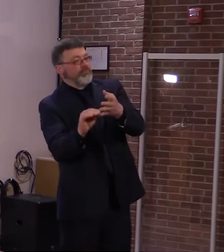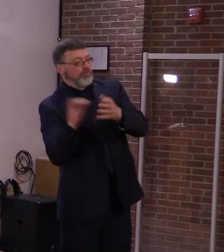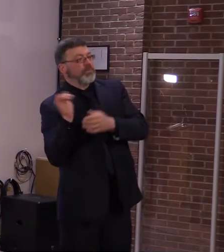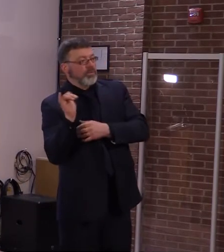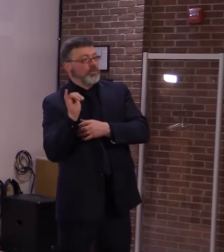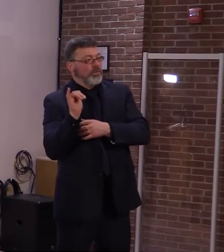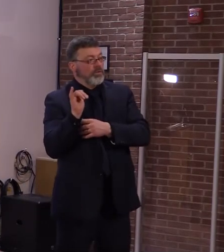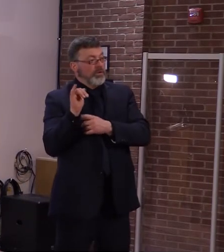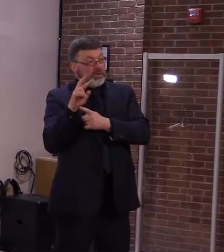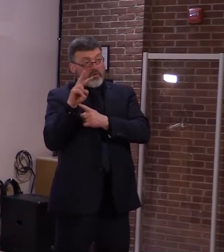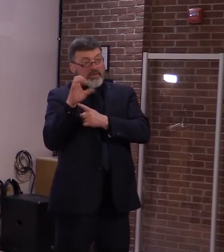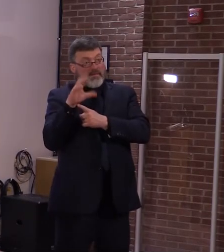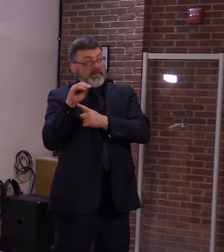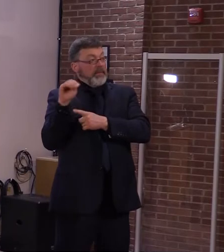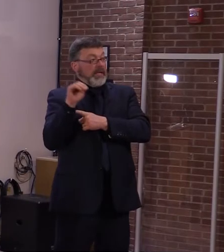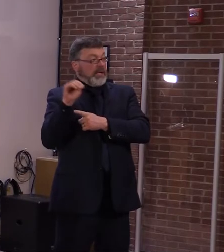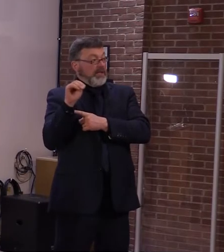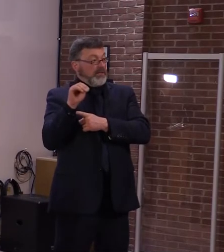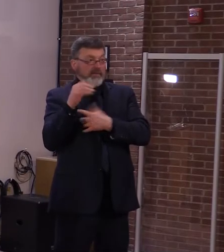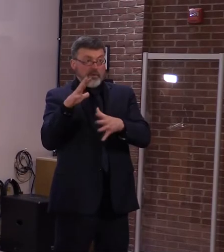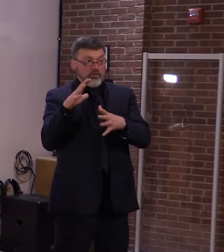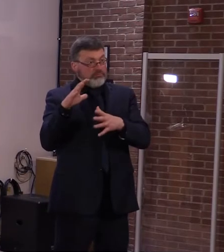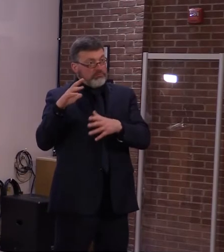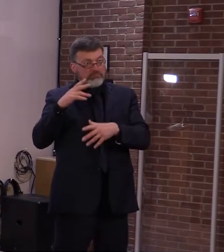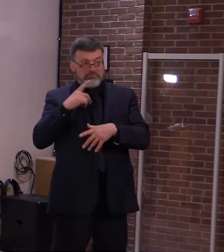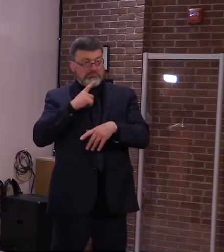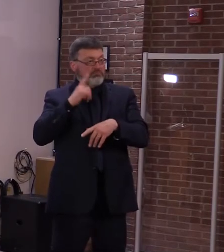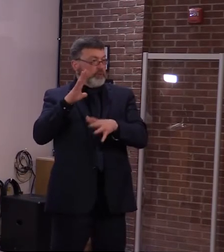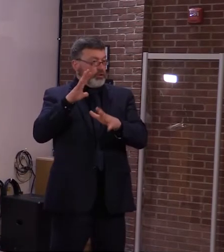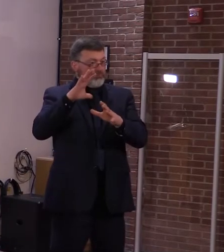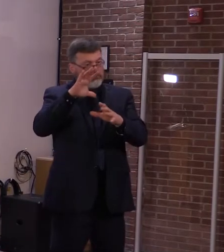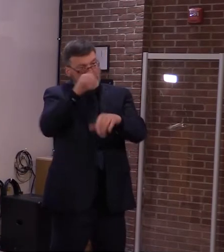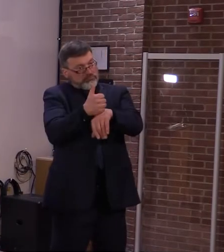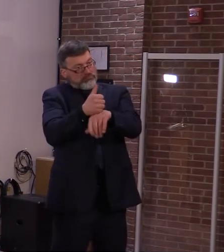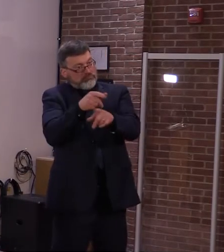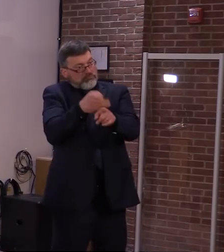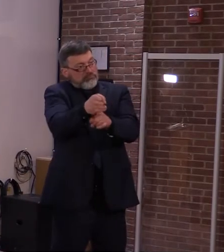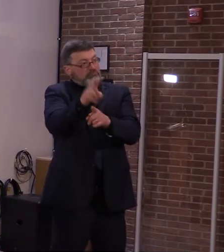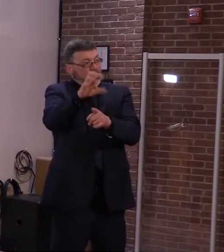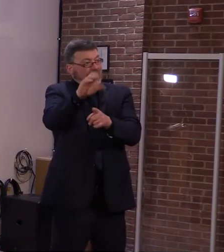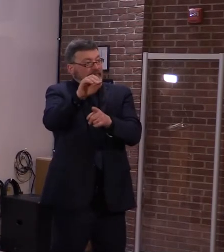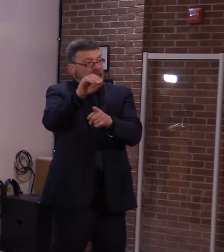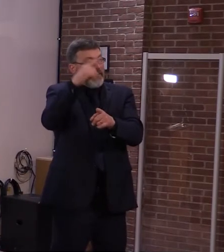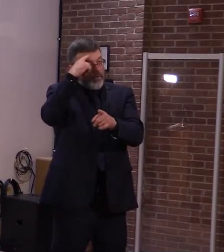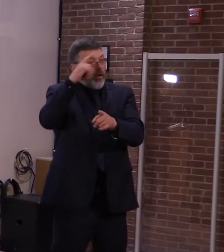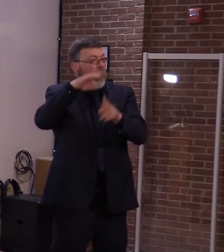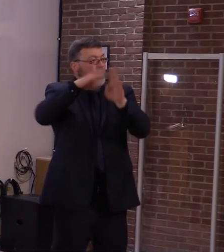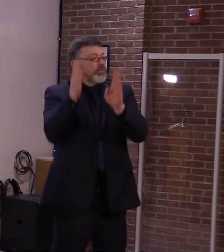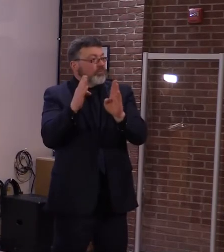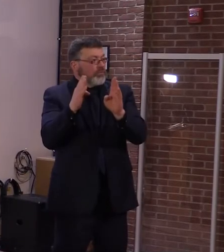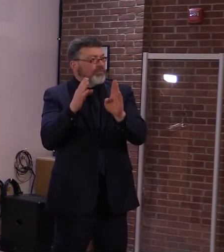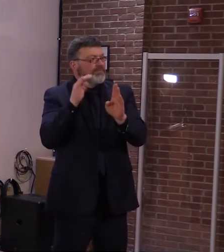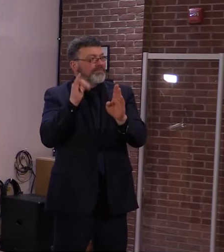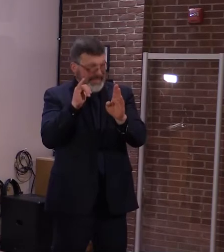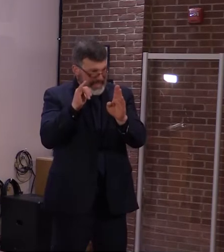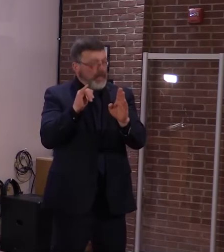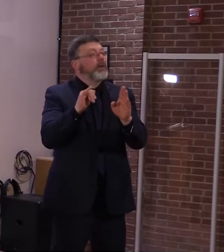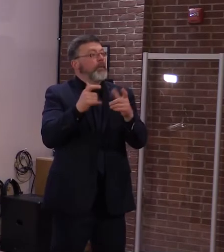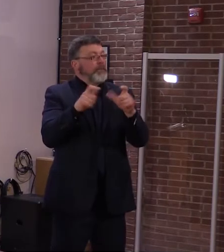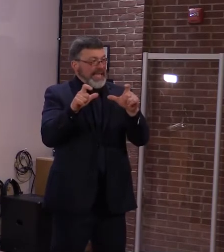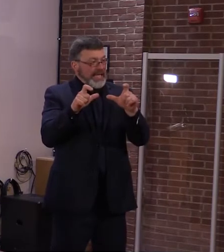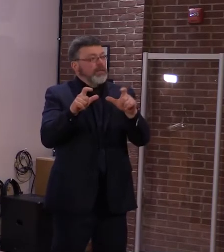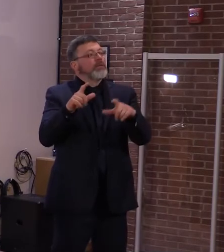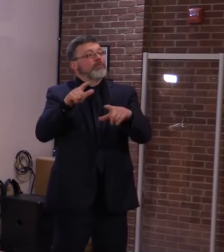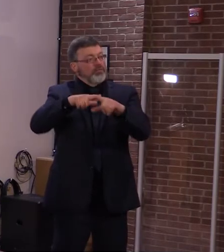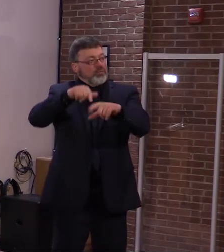housing. And a good portion of that would be to provide for more permanent housing in the